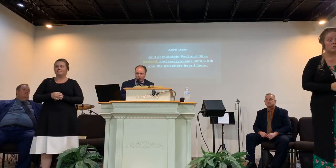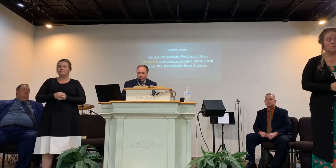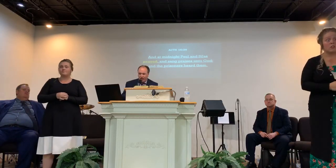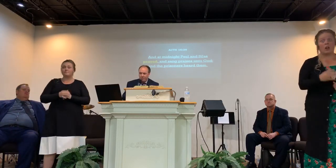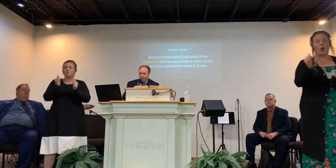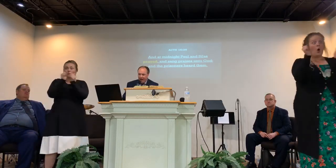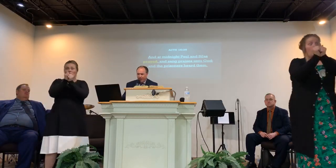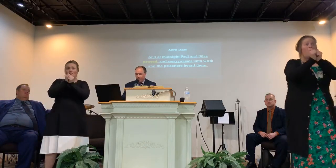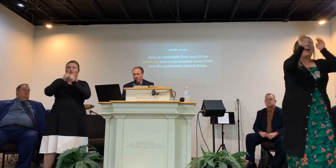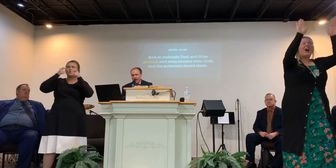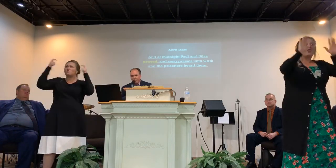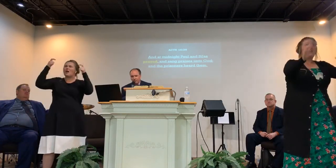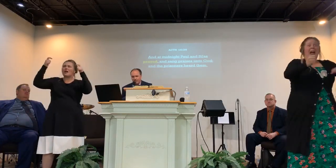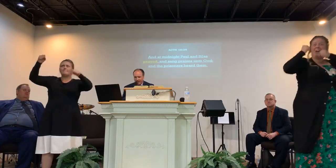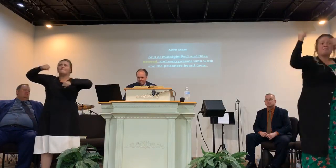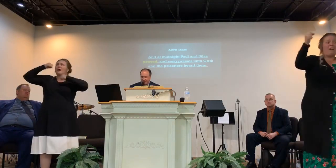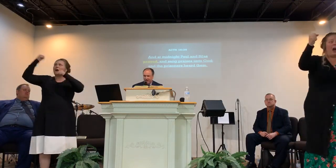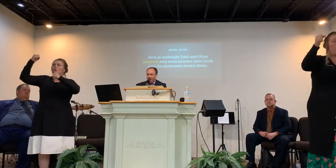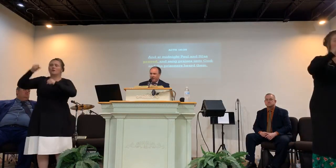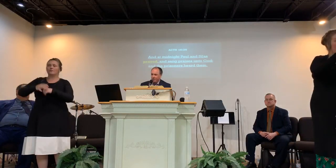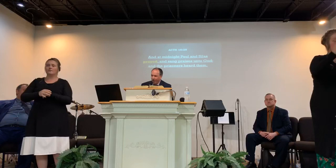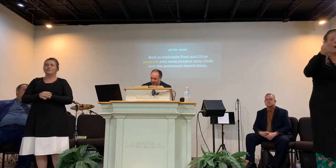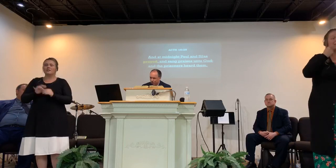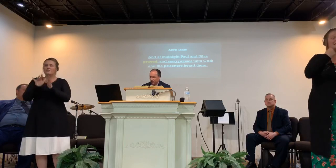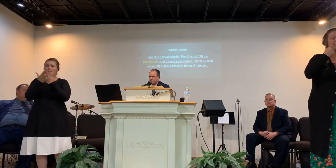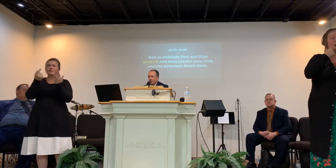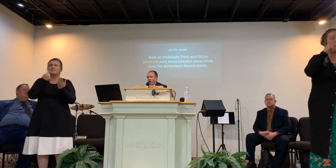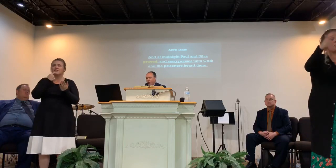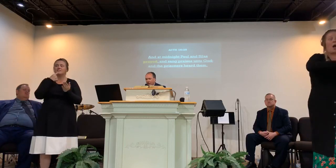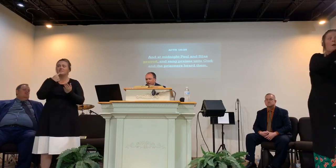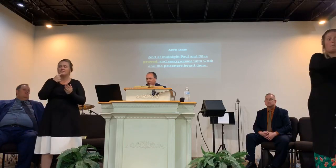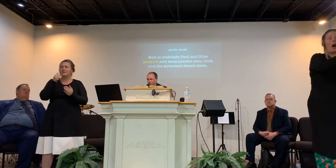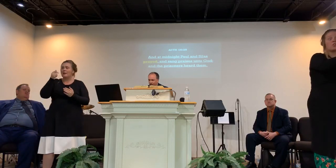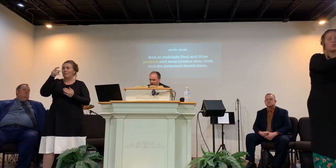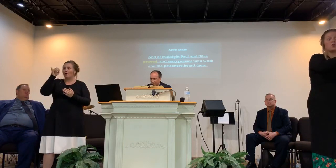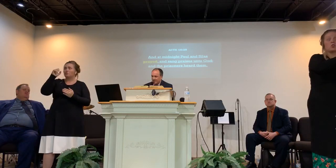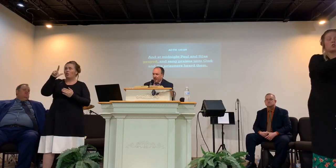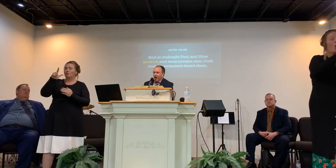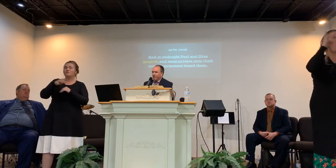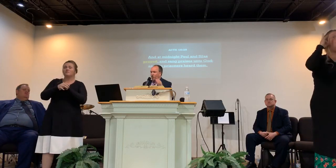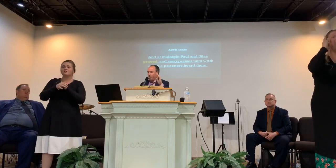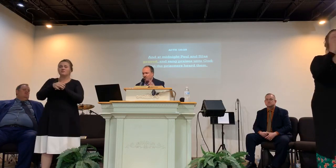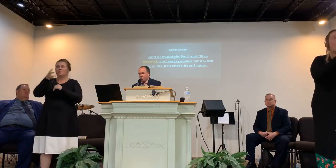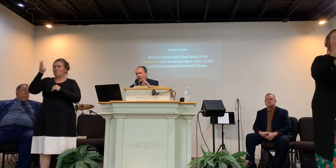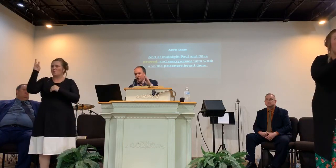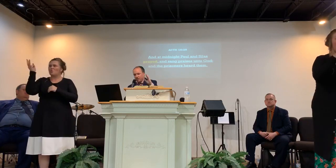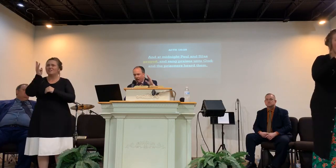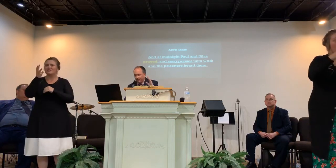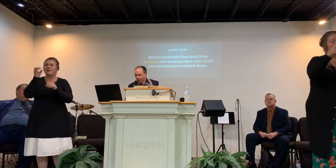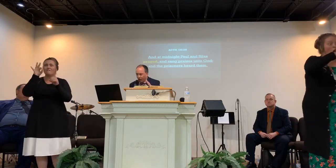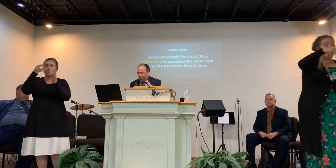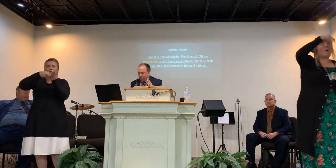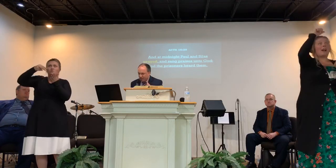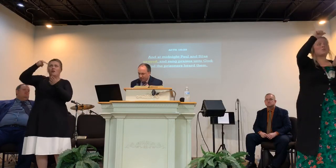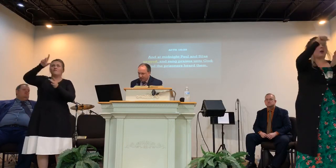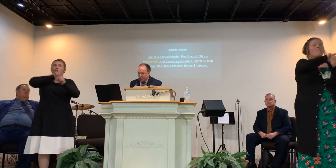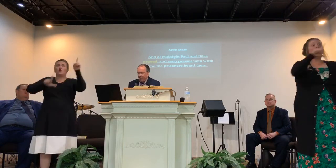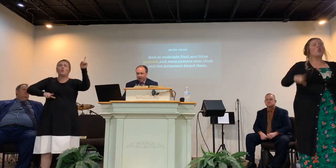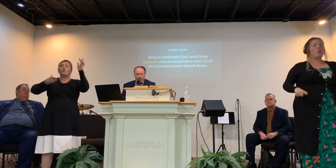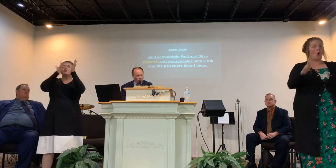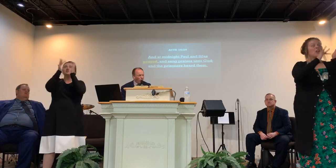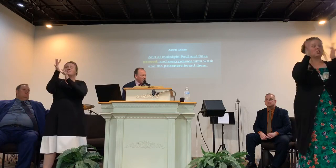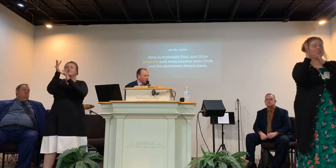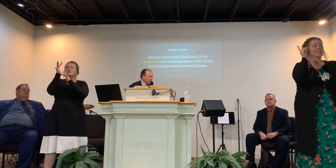And with great power, the Bible says, the apostles gave witness of the resurrection of the Lord